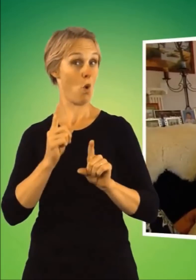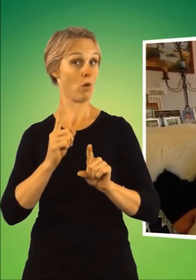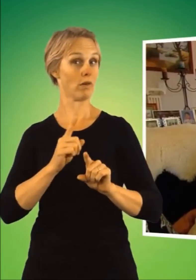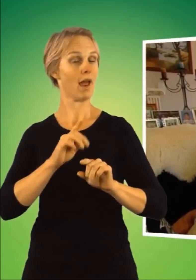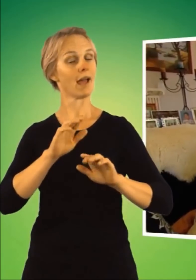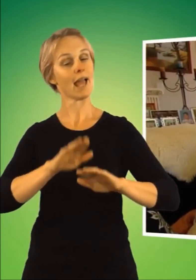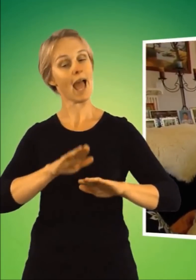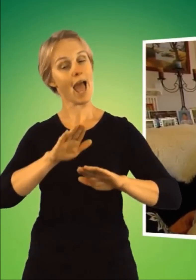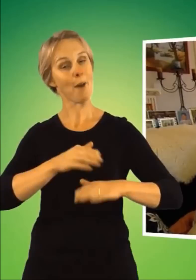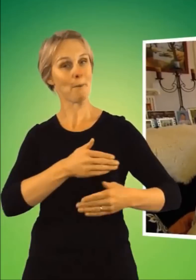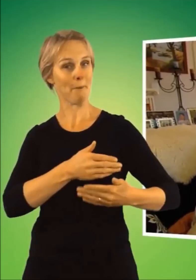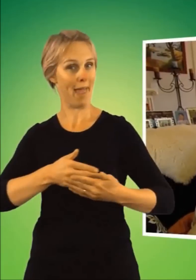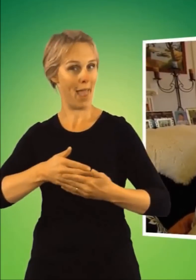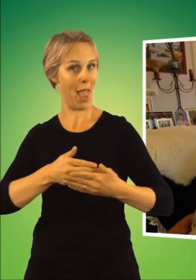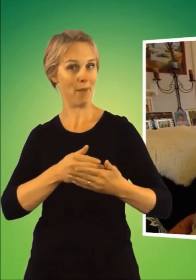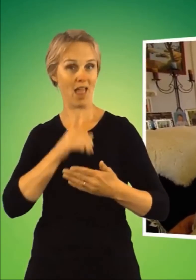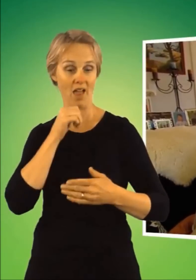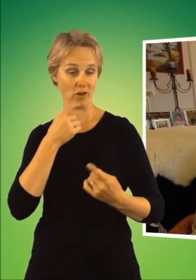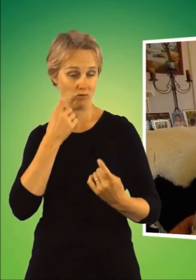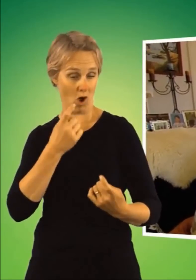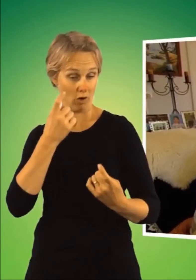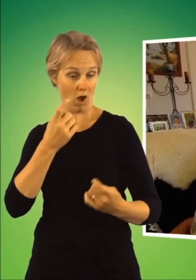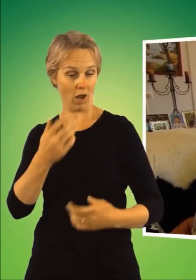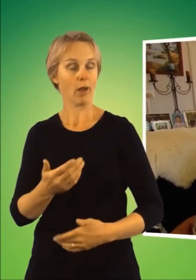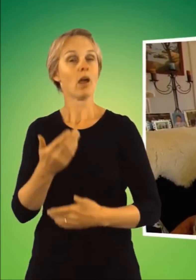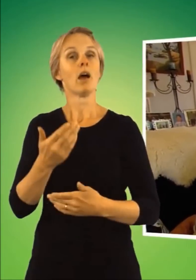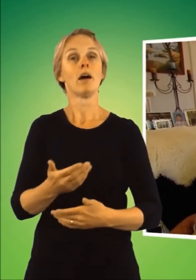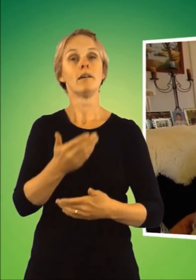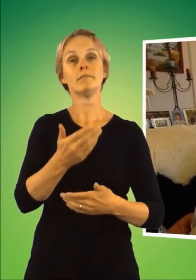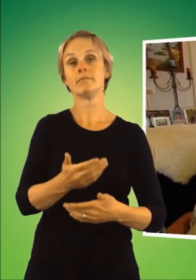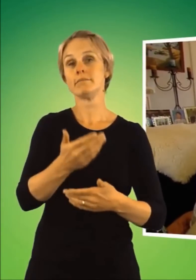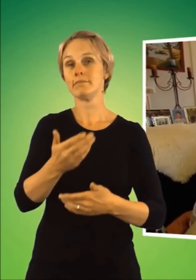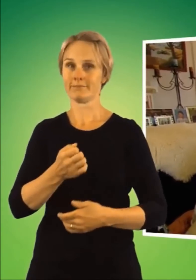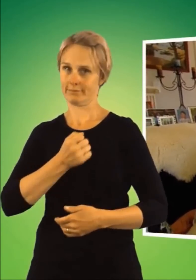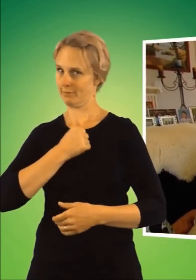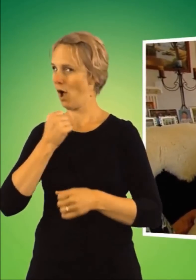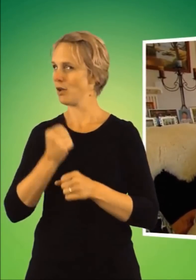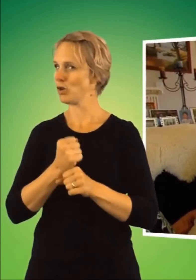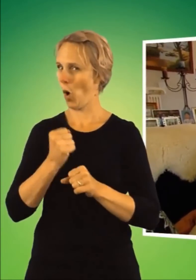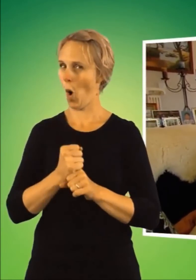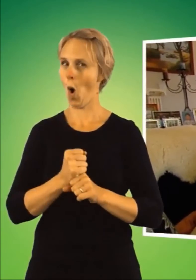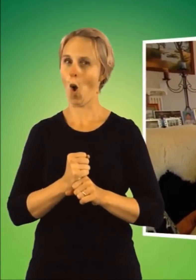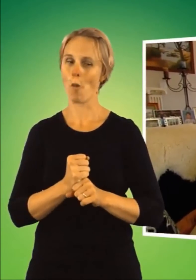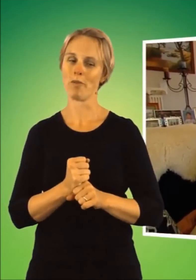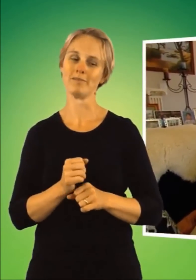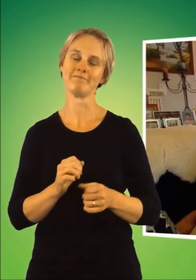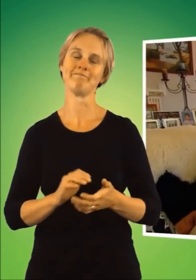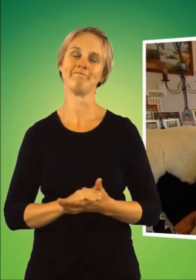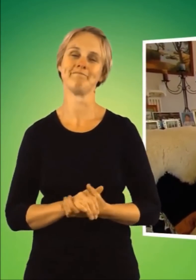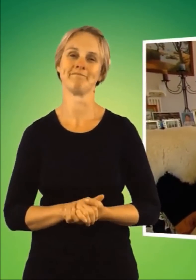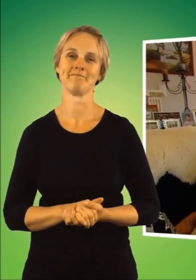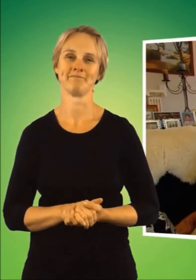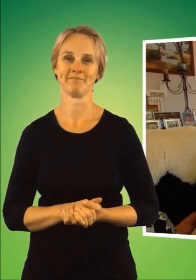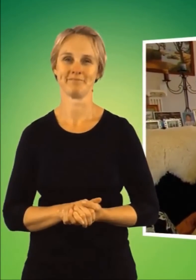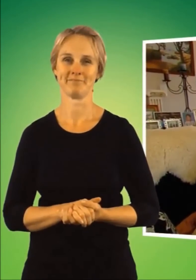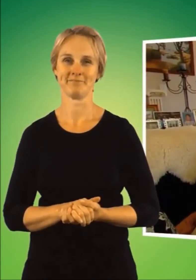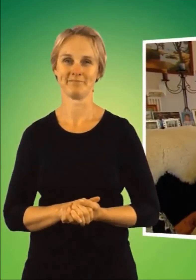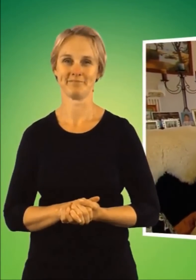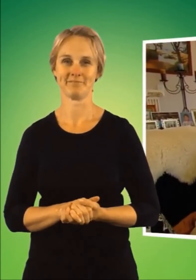one who calms baby down before she breastfeeds. Like, if she's crying and stuff, I'd calm baby down so that she'd breastfeed